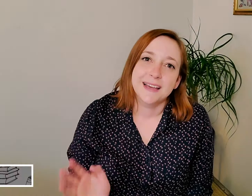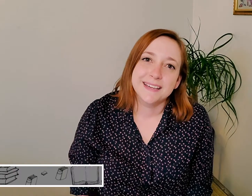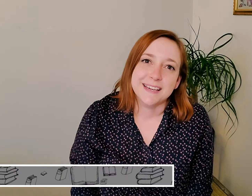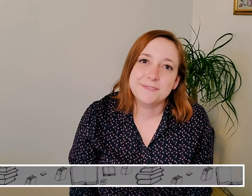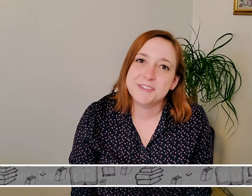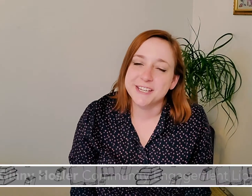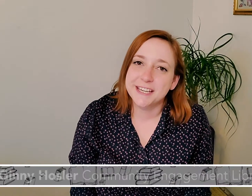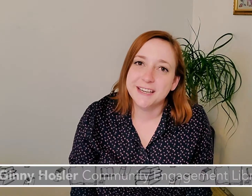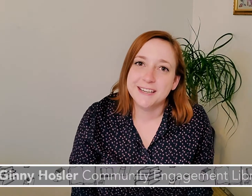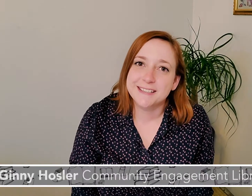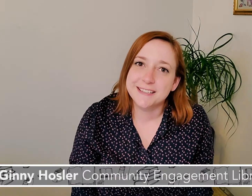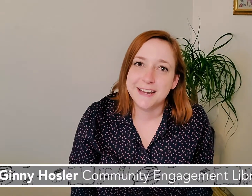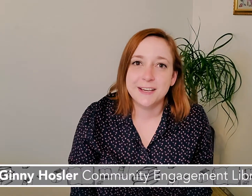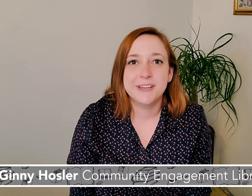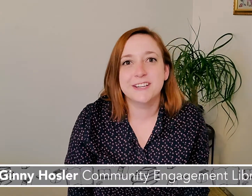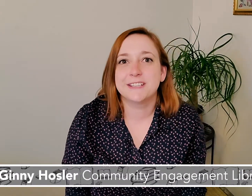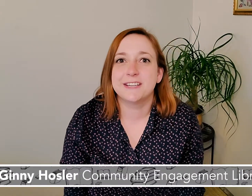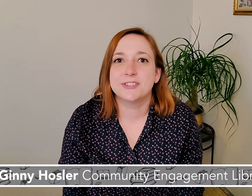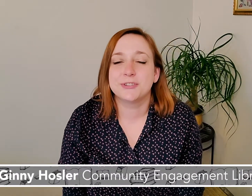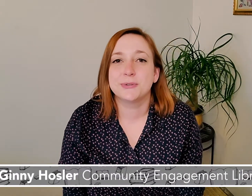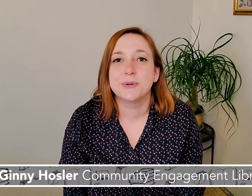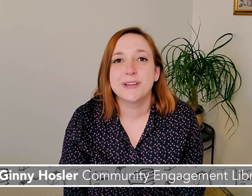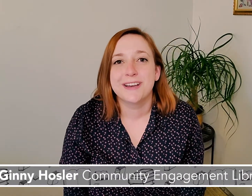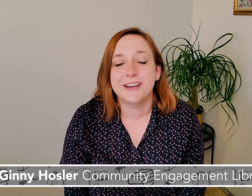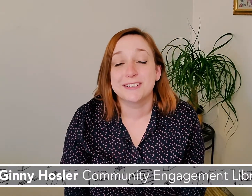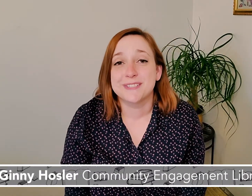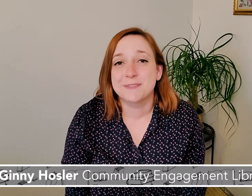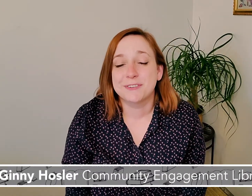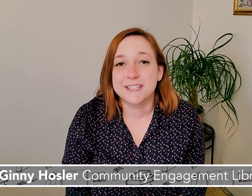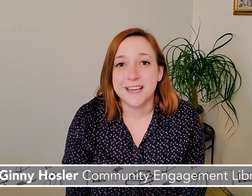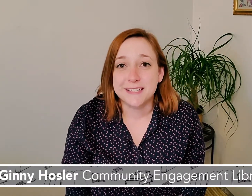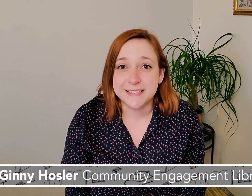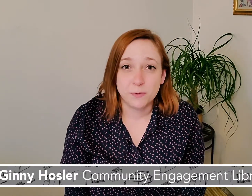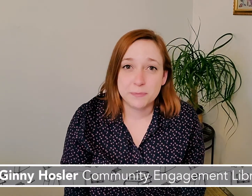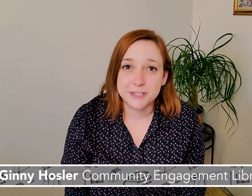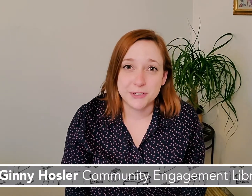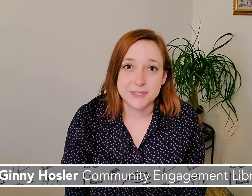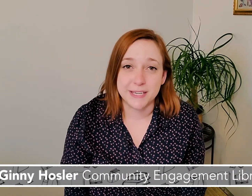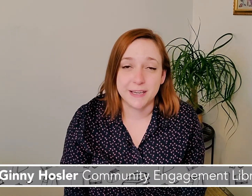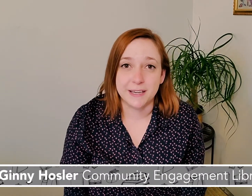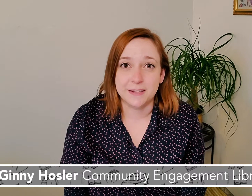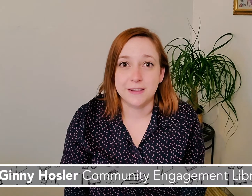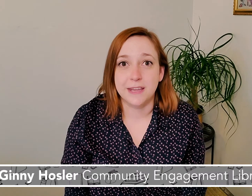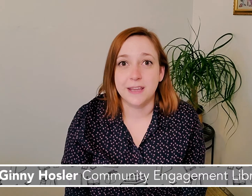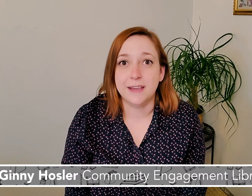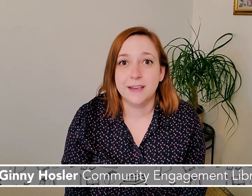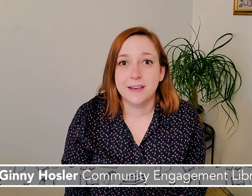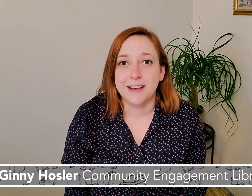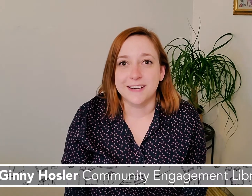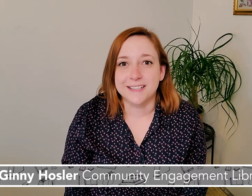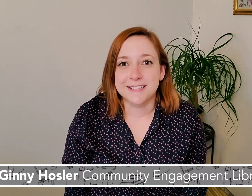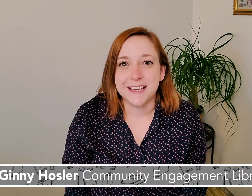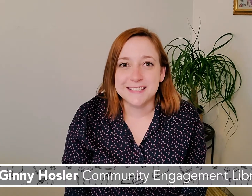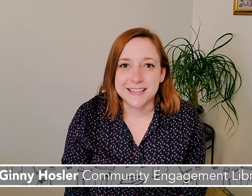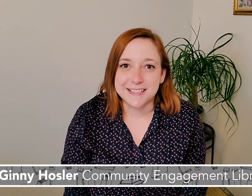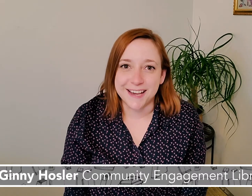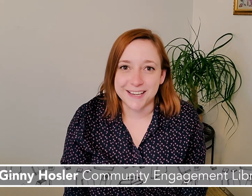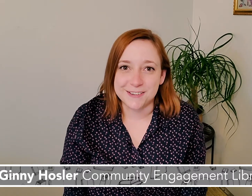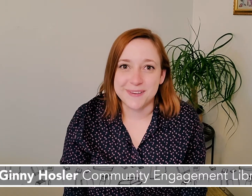Hi, I'm Ginny, and today I'm here to teach you some of our signs that we've been using in the Signs of the Time